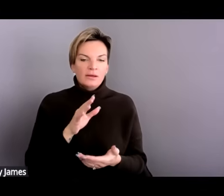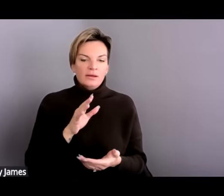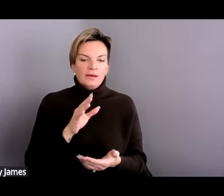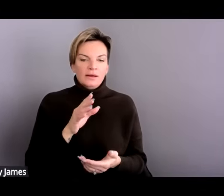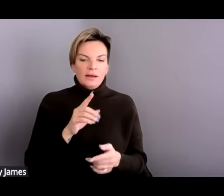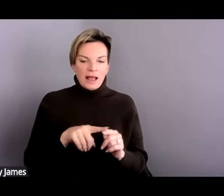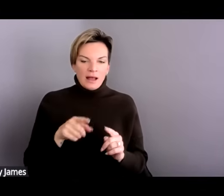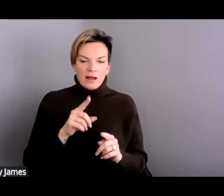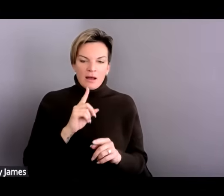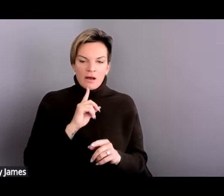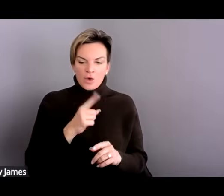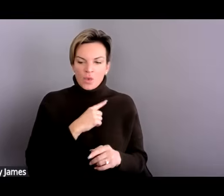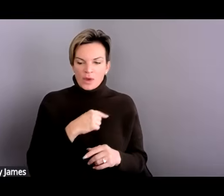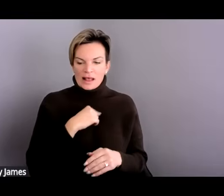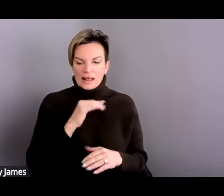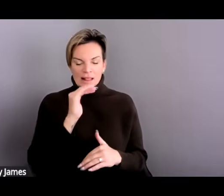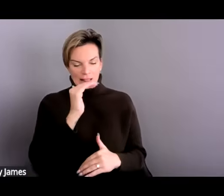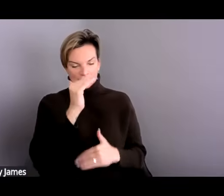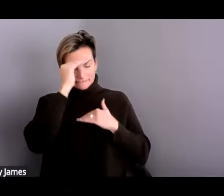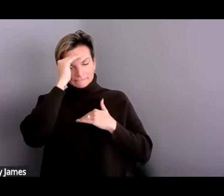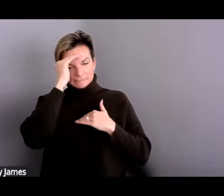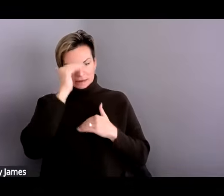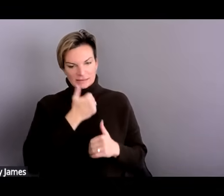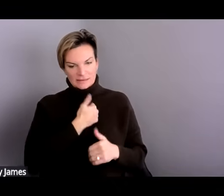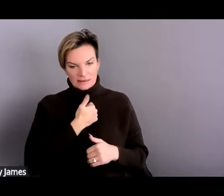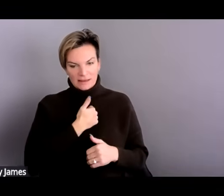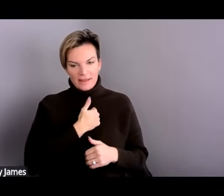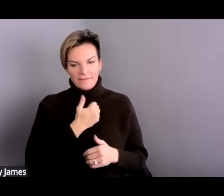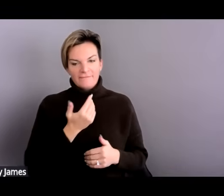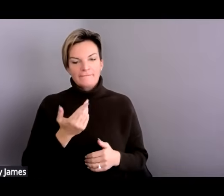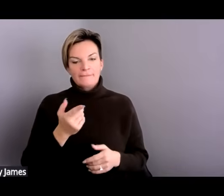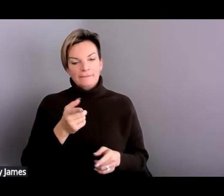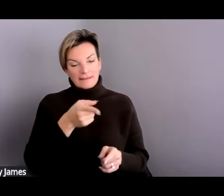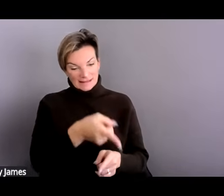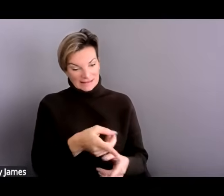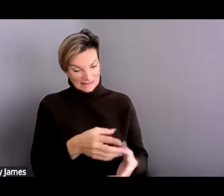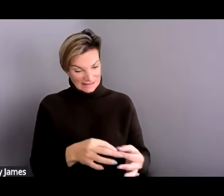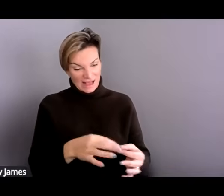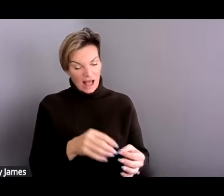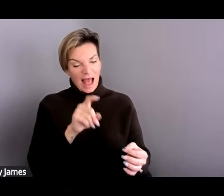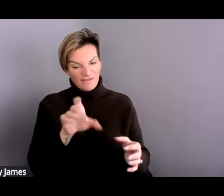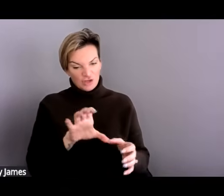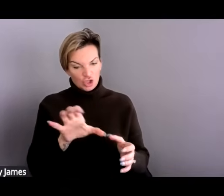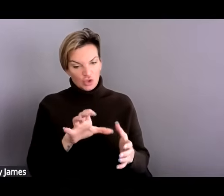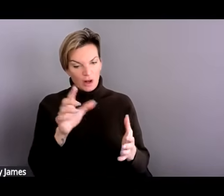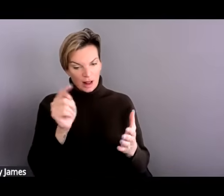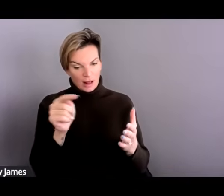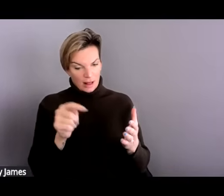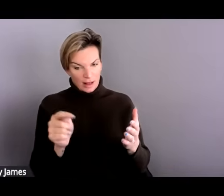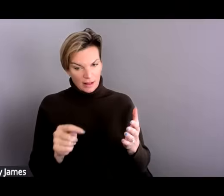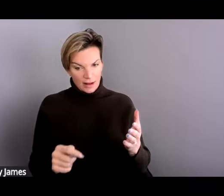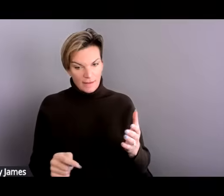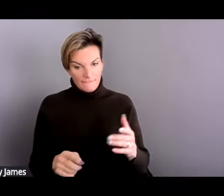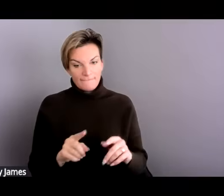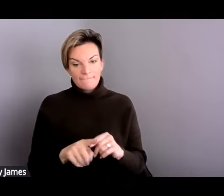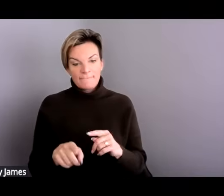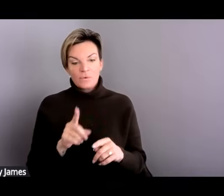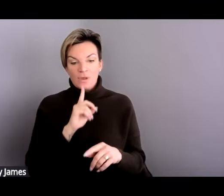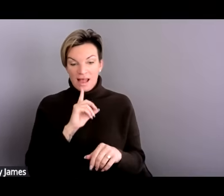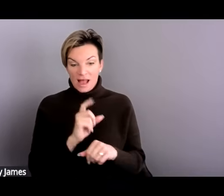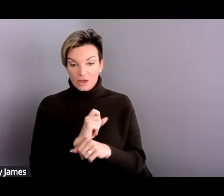Because, it says we have to do this, but, when we're actually dealing with one of these